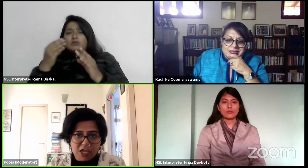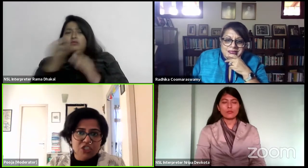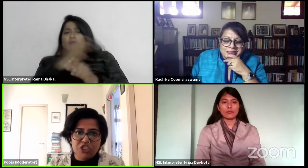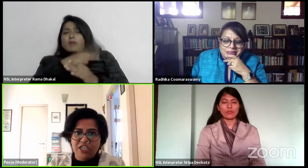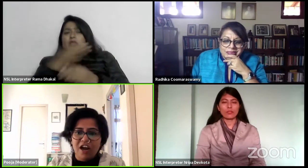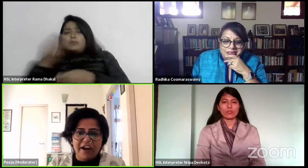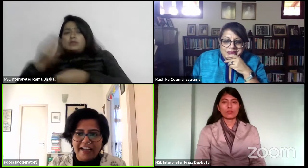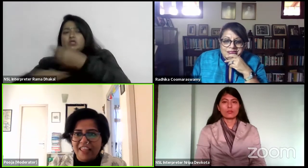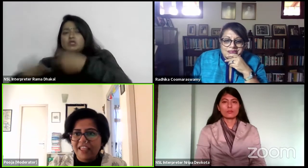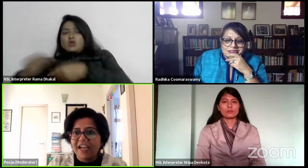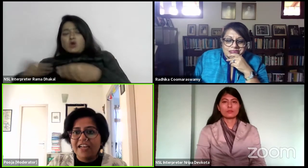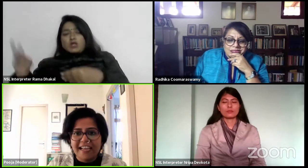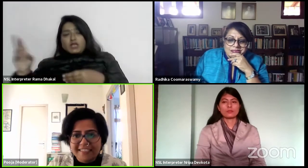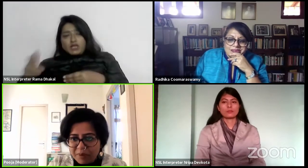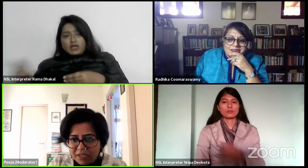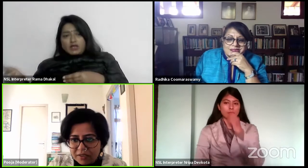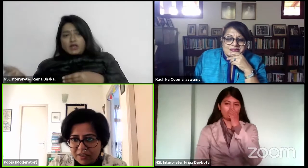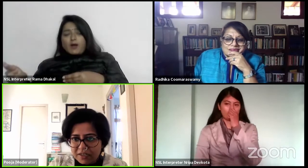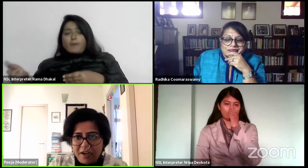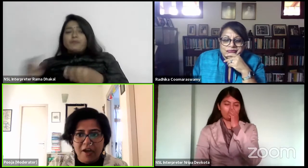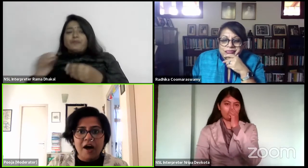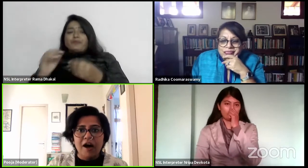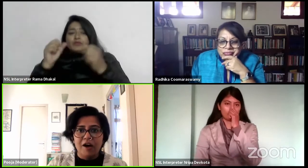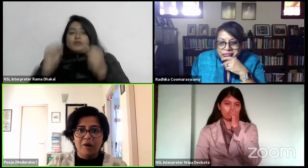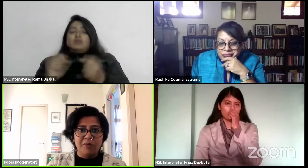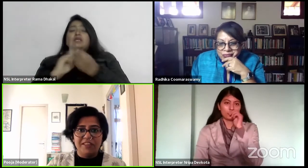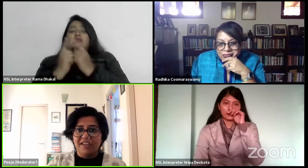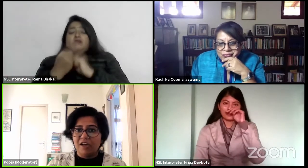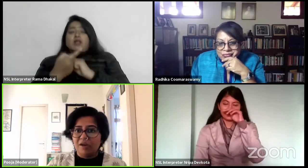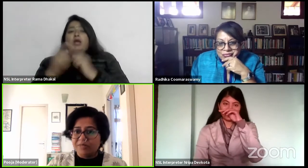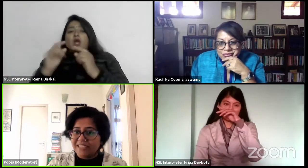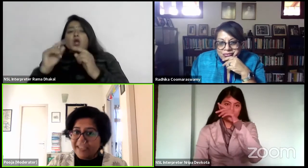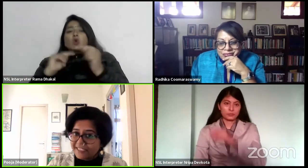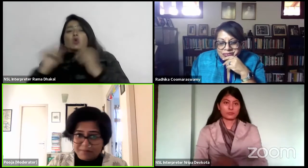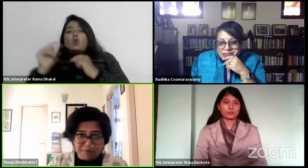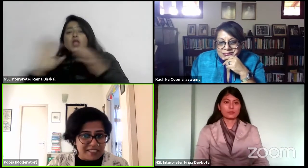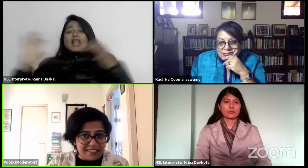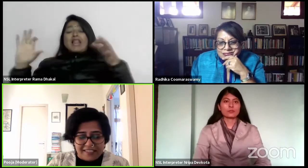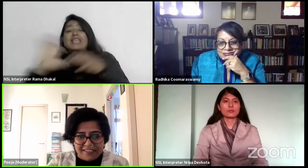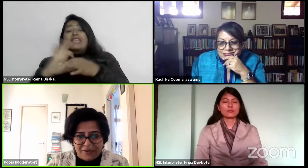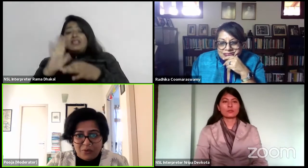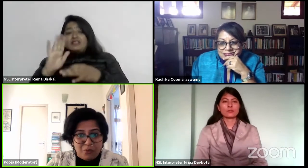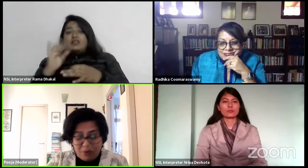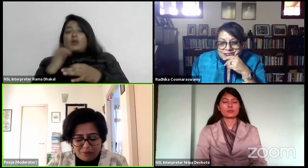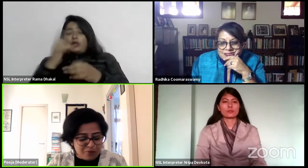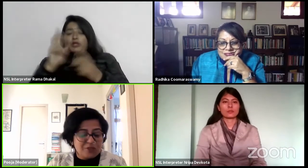this GR. And I think our next speaker, Bandana Patnaik,